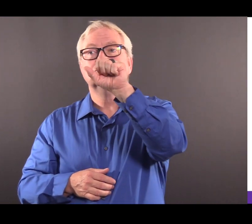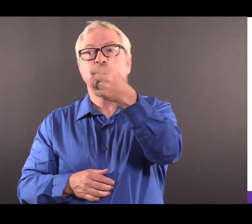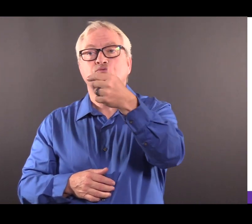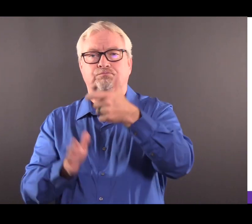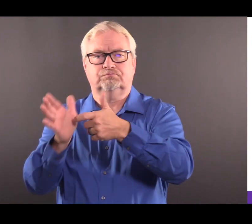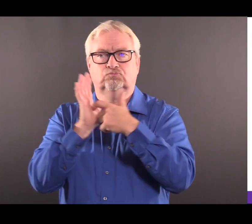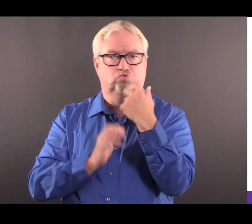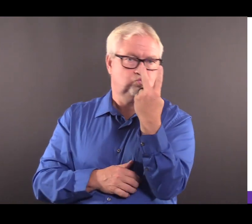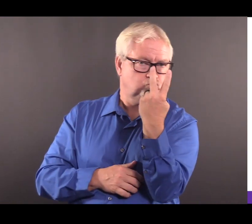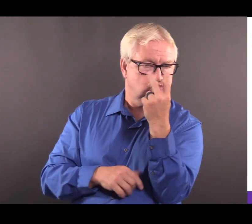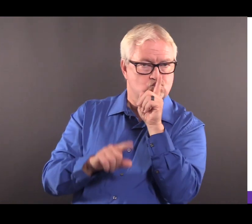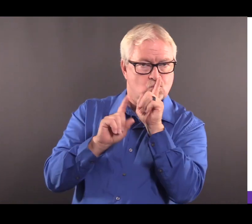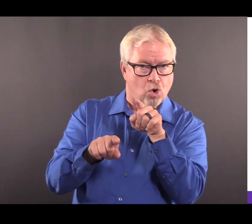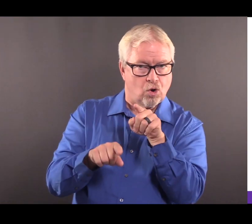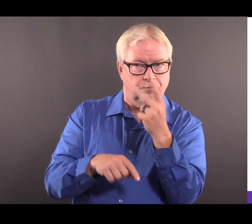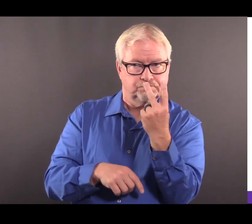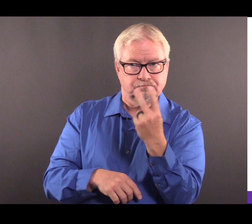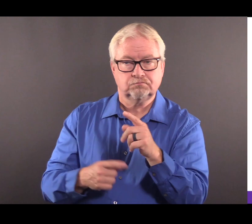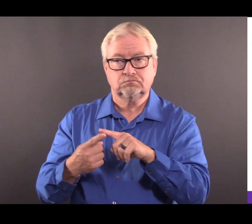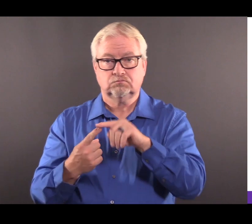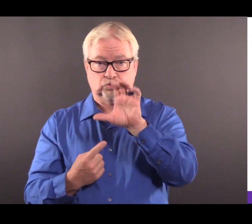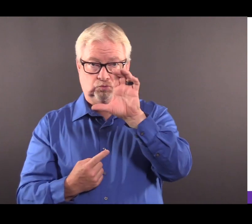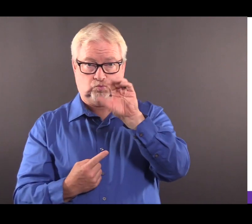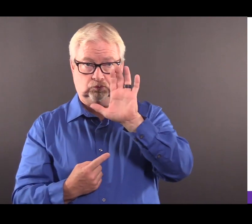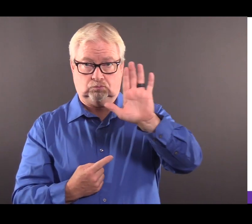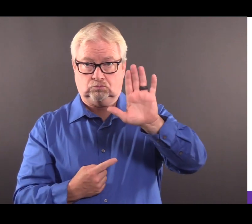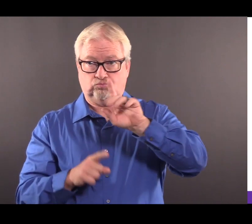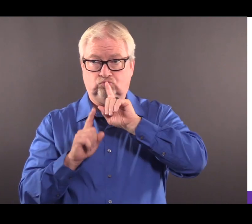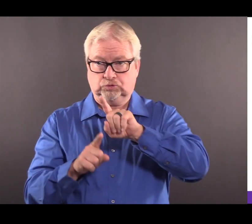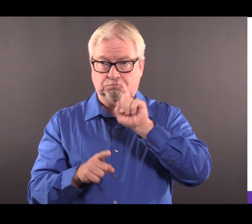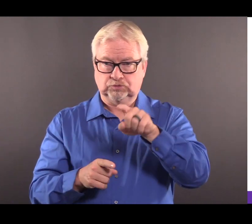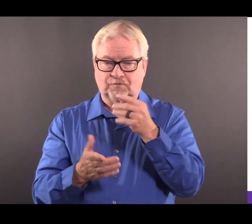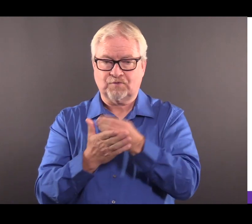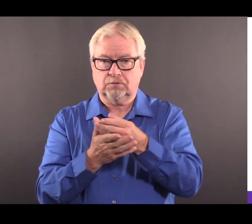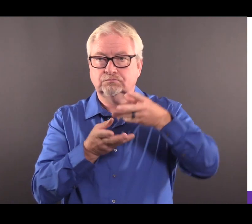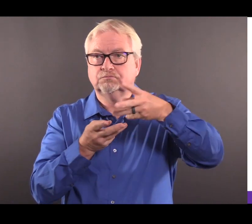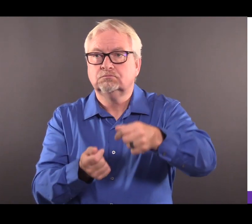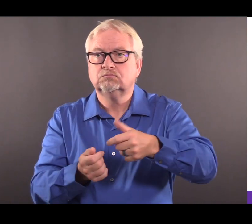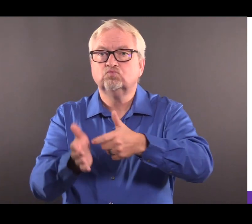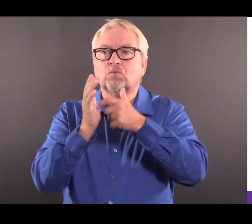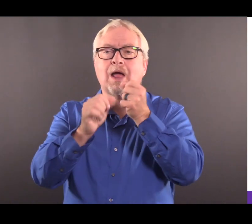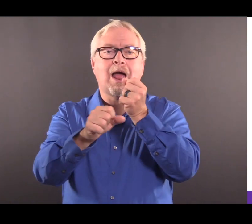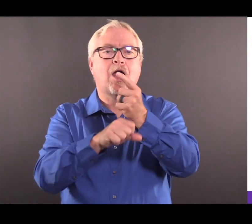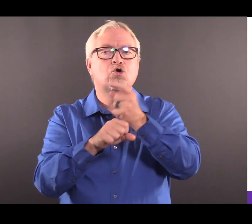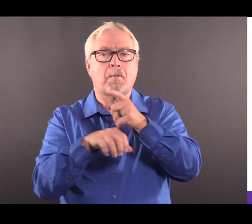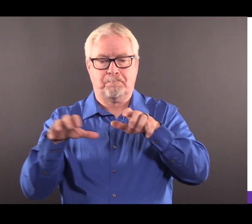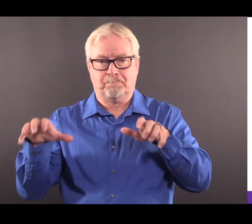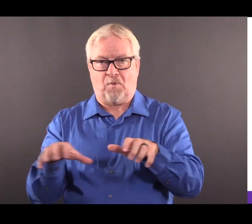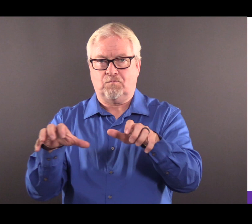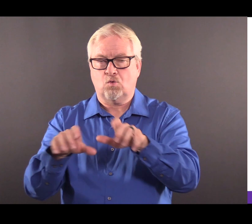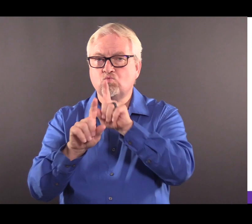ESG funded projects require two main reports. COC funded projects